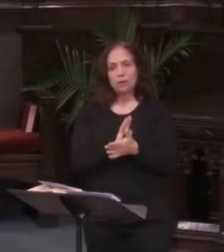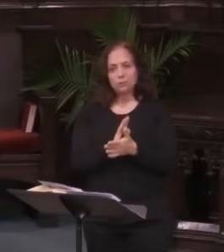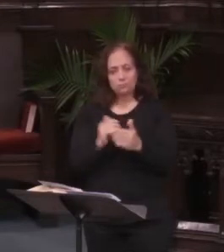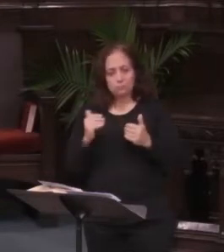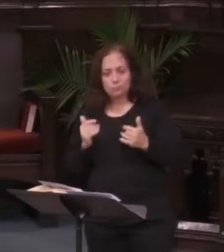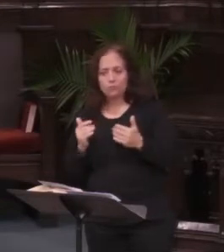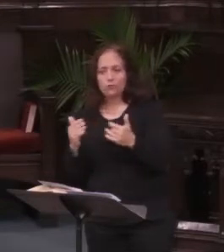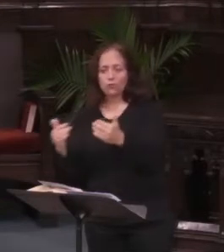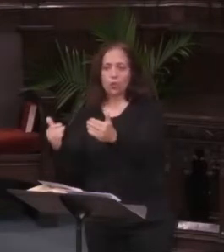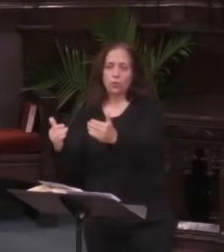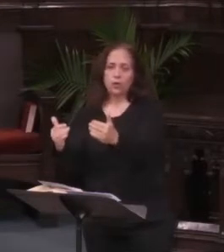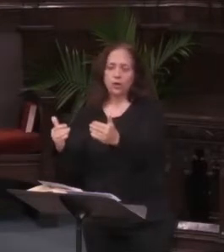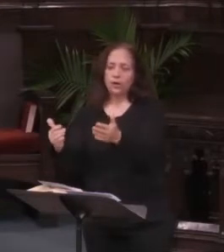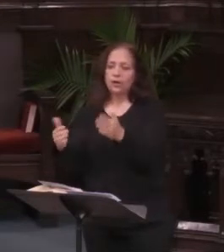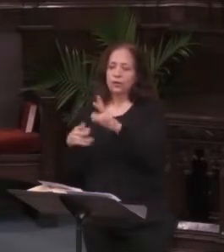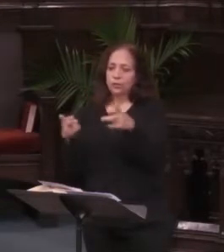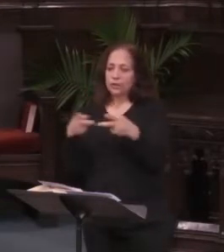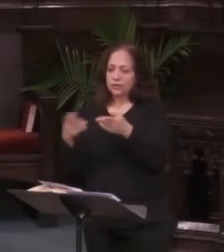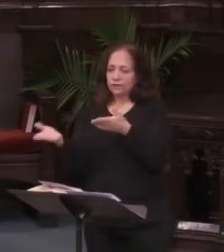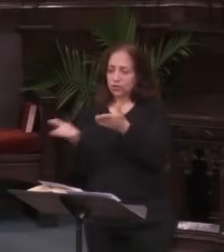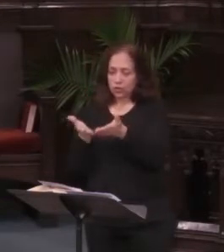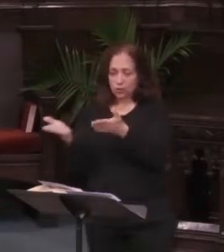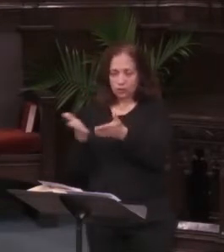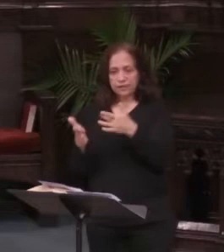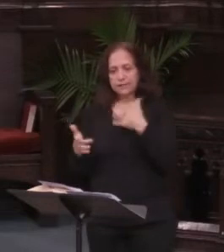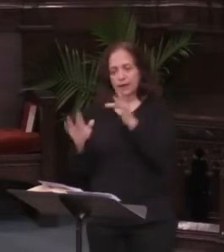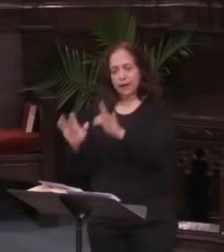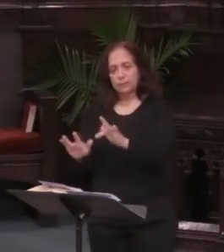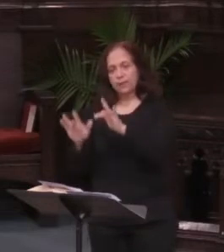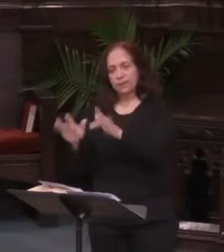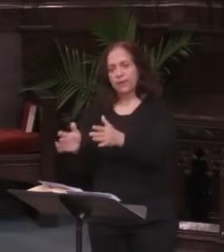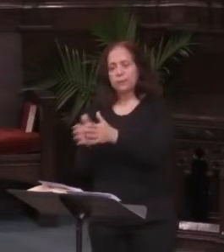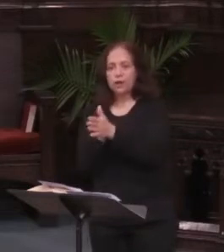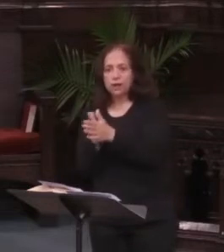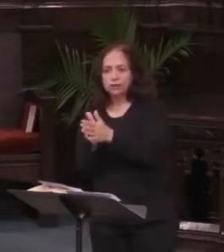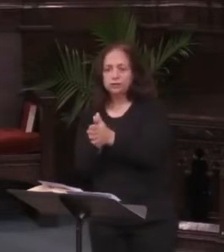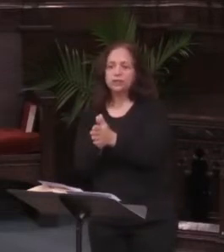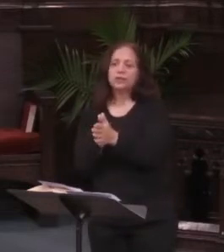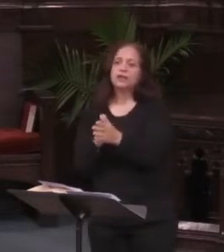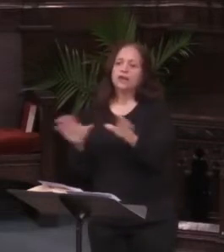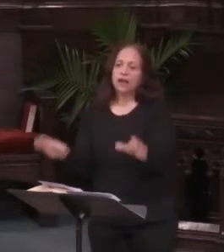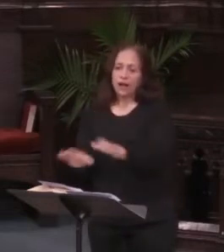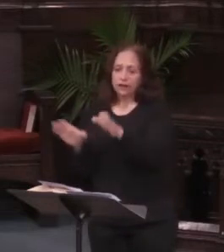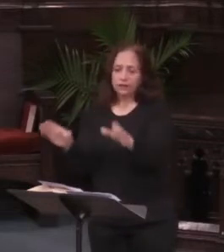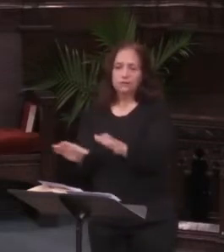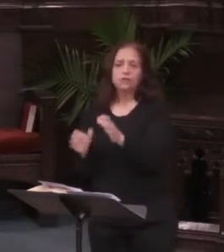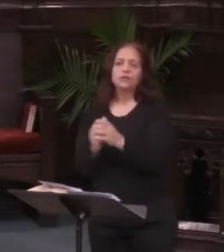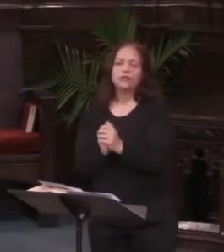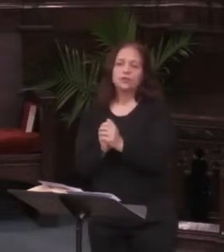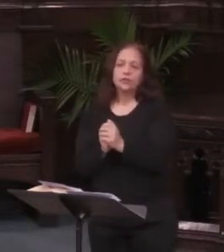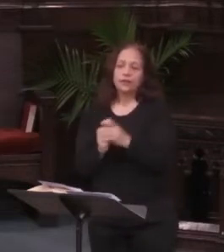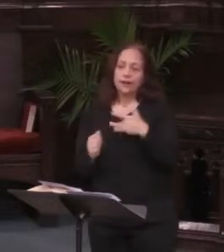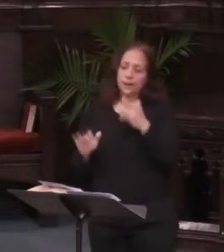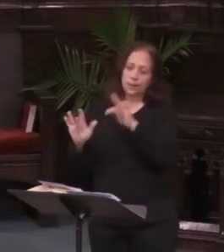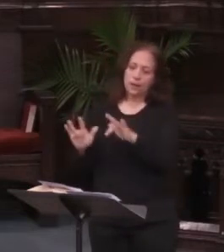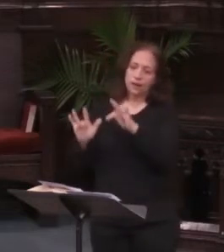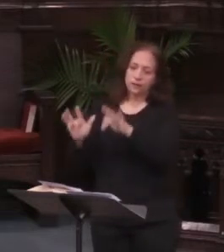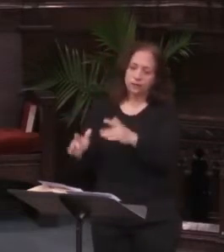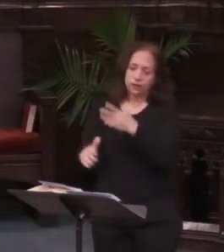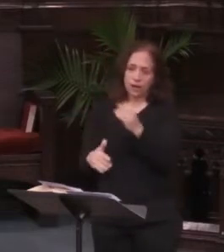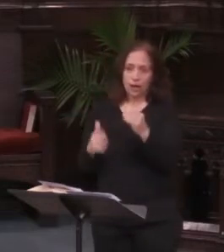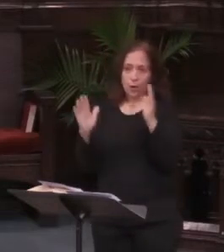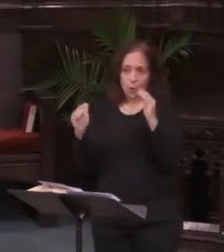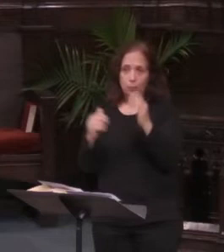forward into places of service, empathy, passion, activism, compassion, and